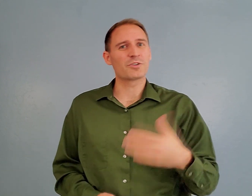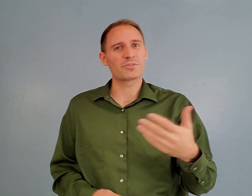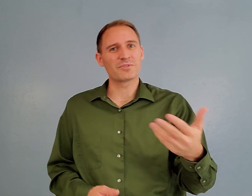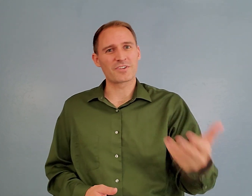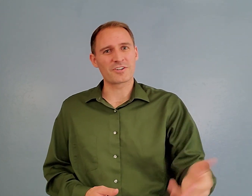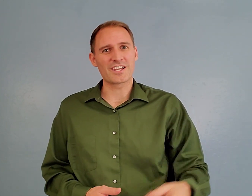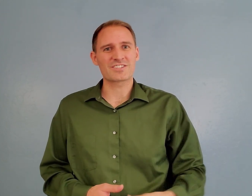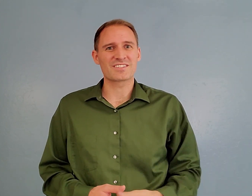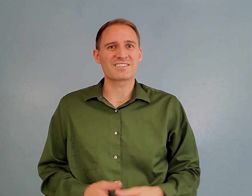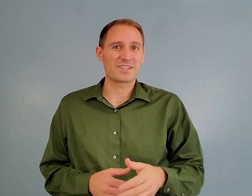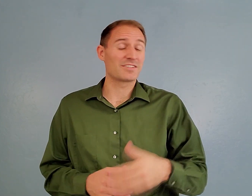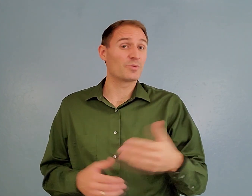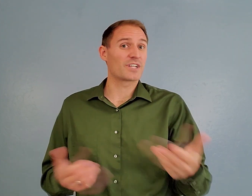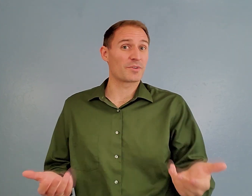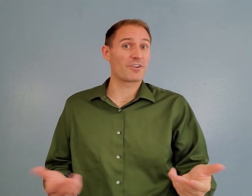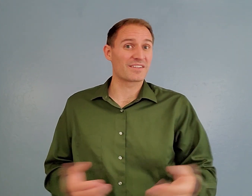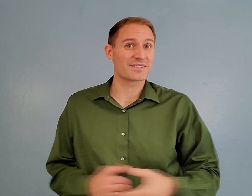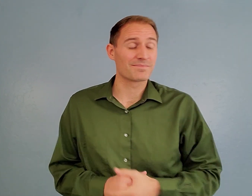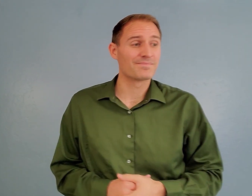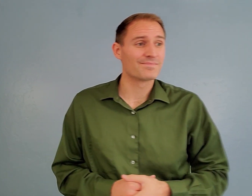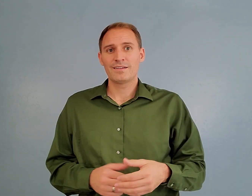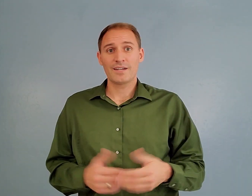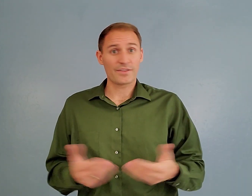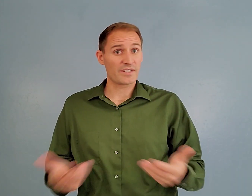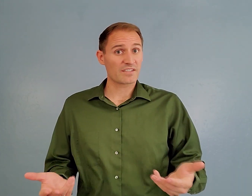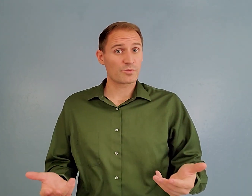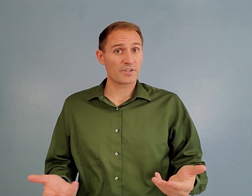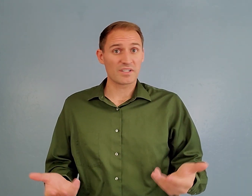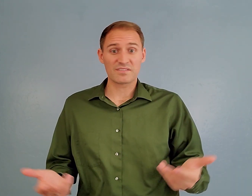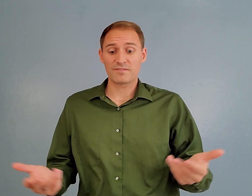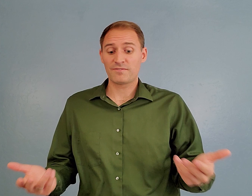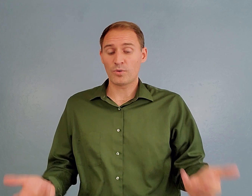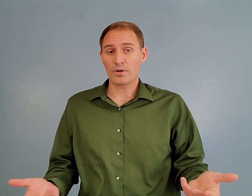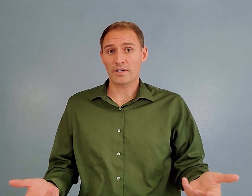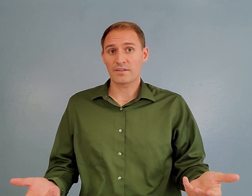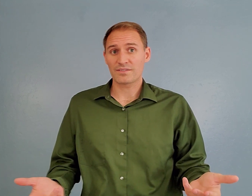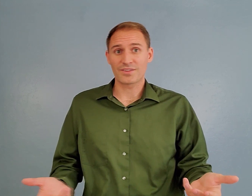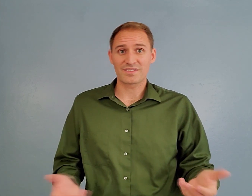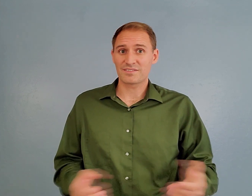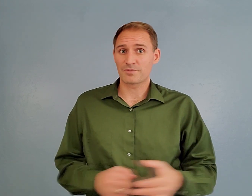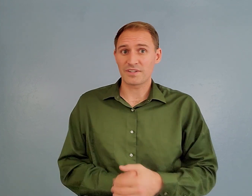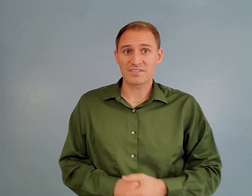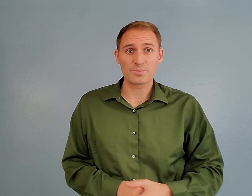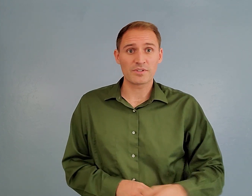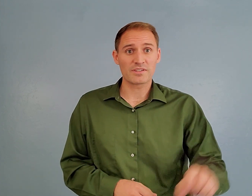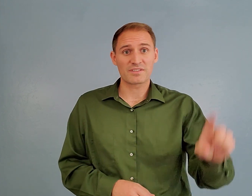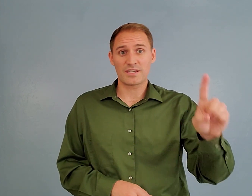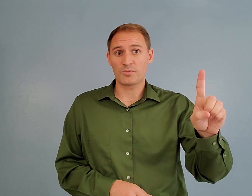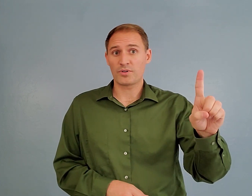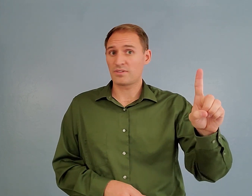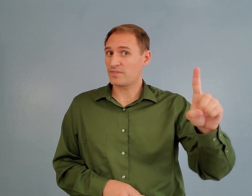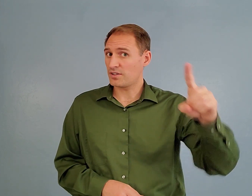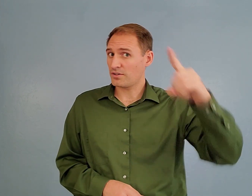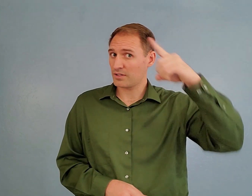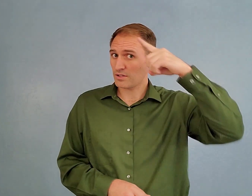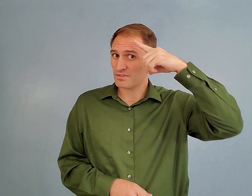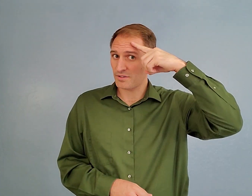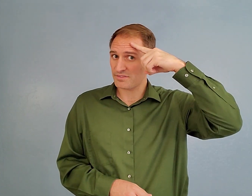multiple variations, because you will come across them. The next word is for. So this is really simple. You just take your pointer finger and it starts from